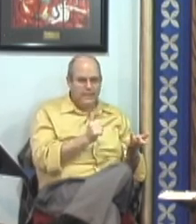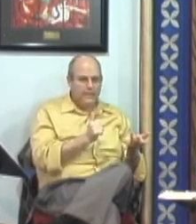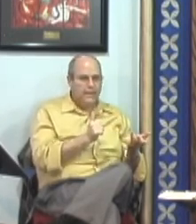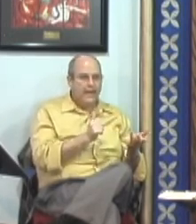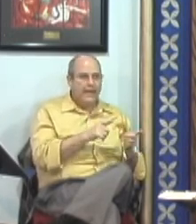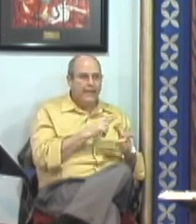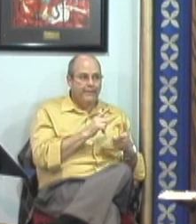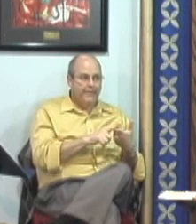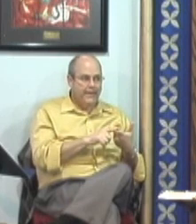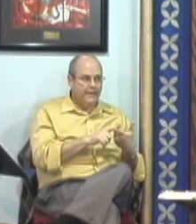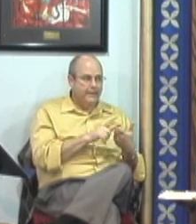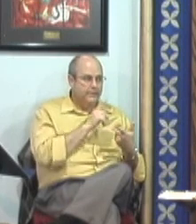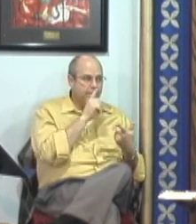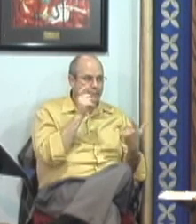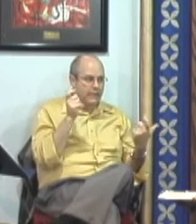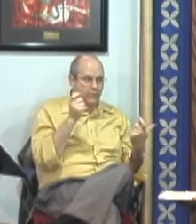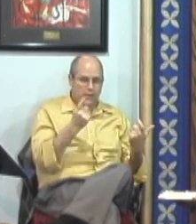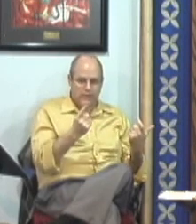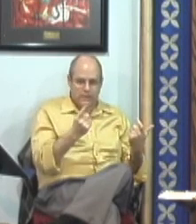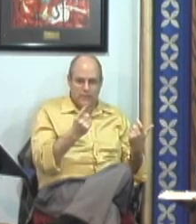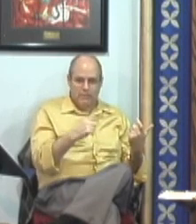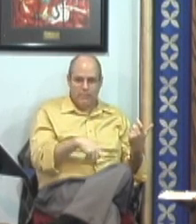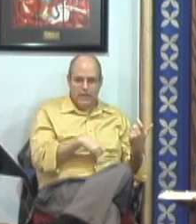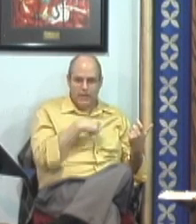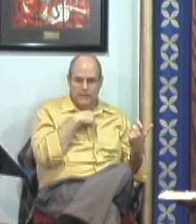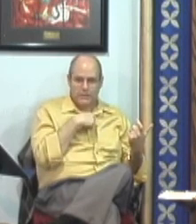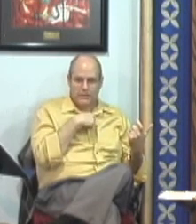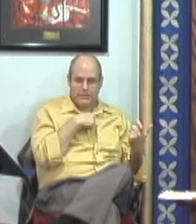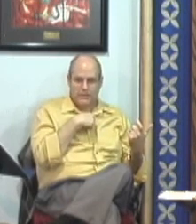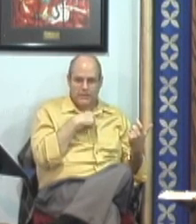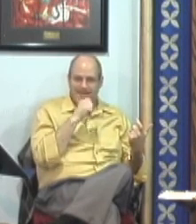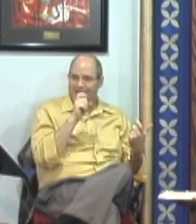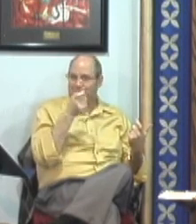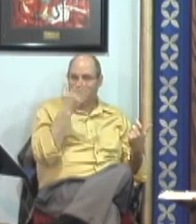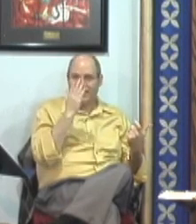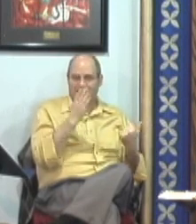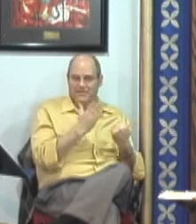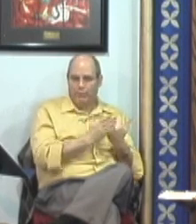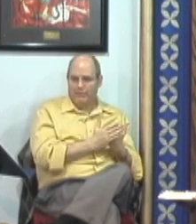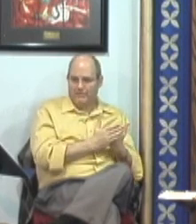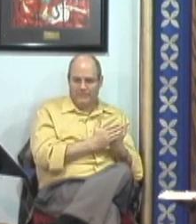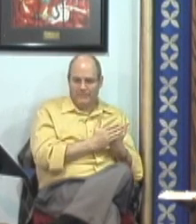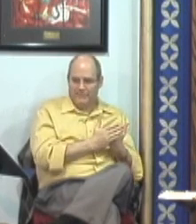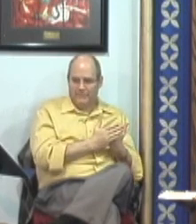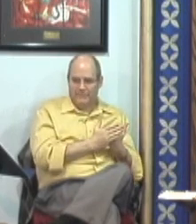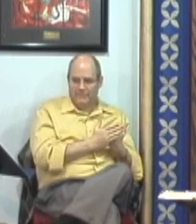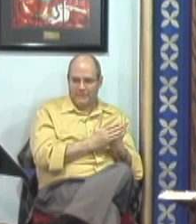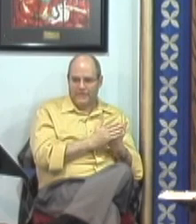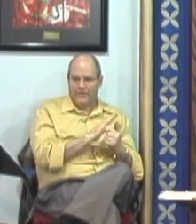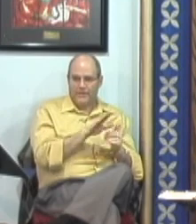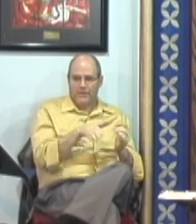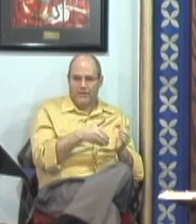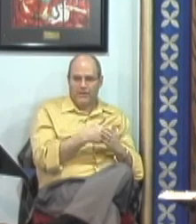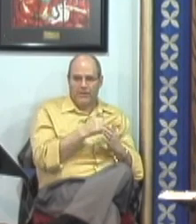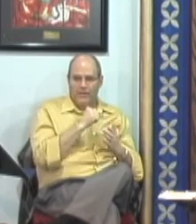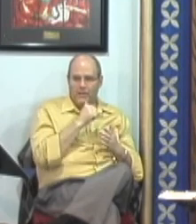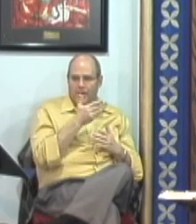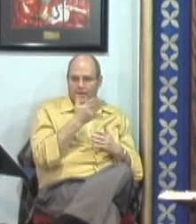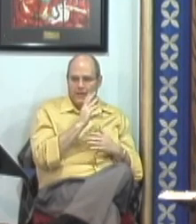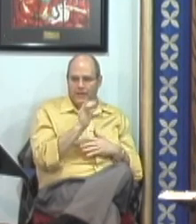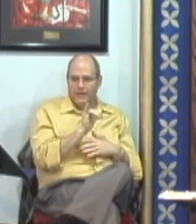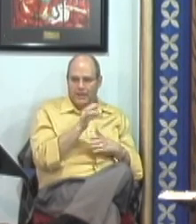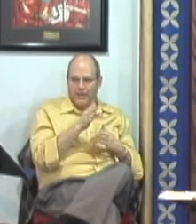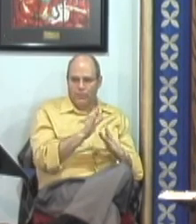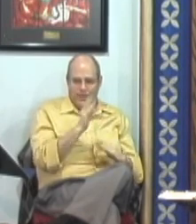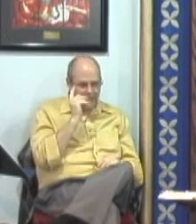And of course, here's the really big one, pride. I don't need God's help. These are all ungodly ways of